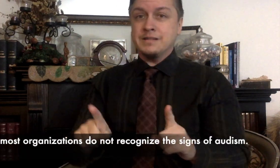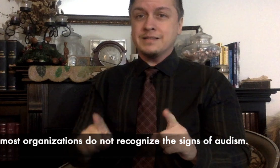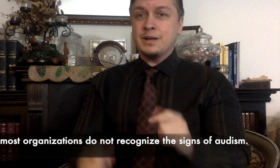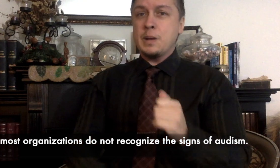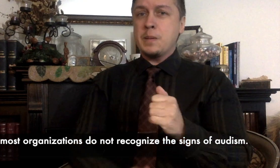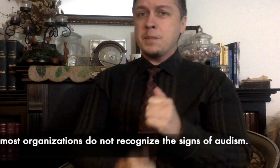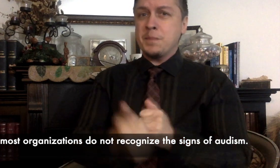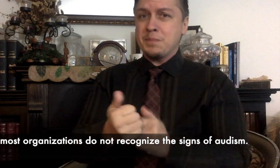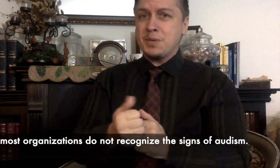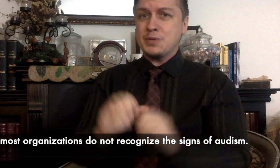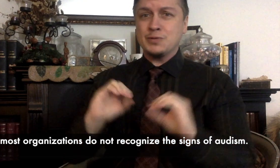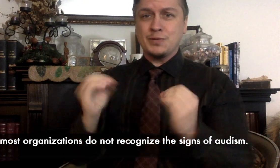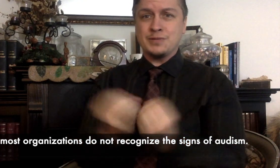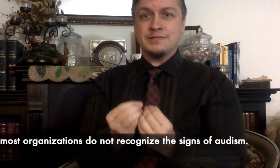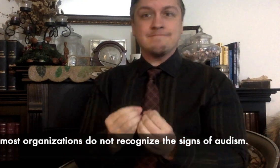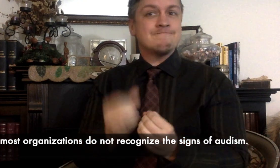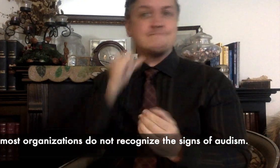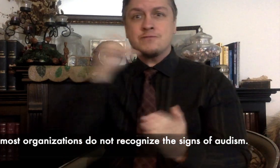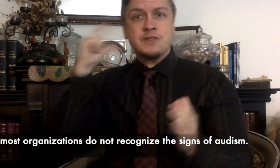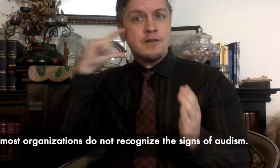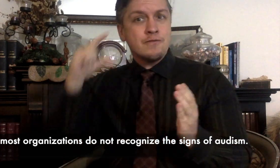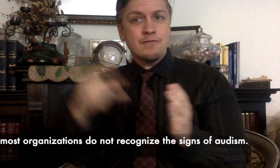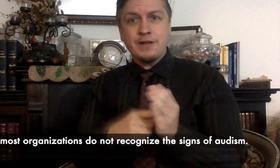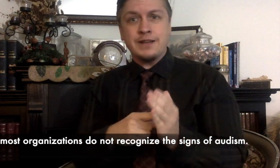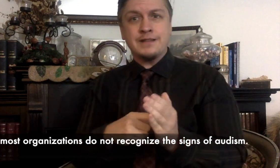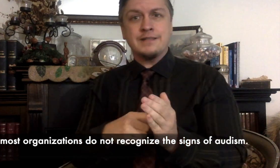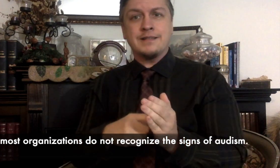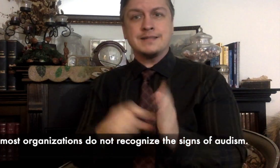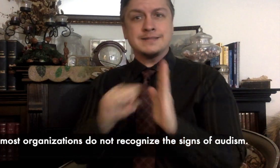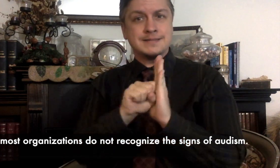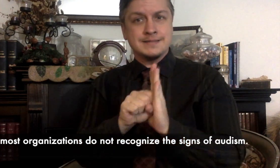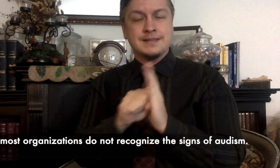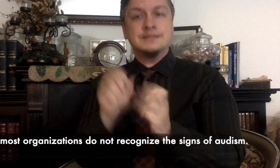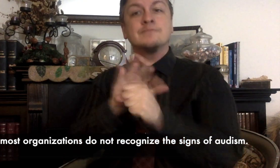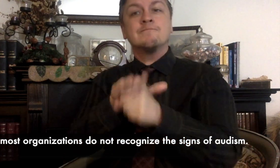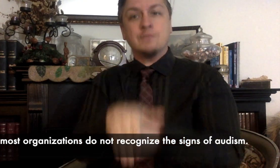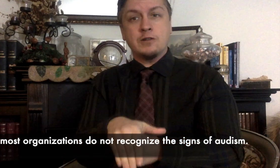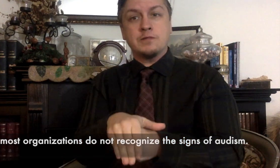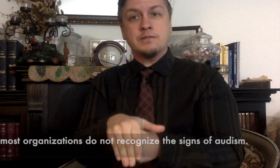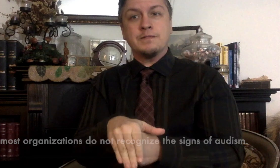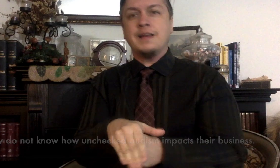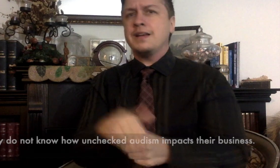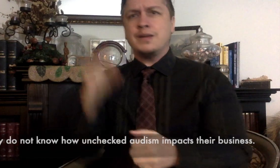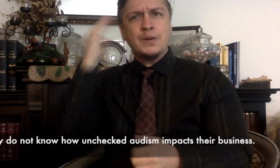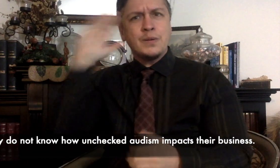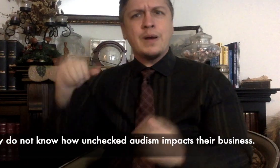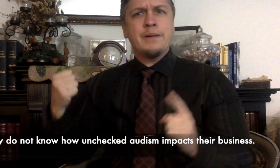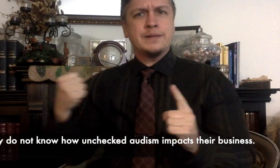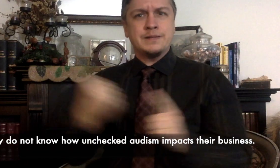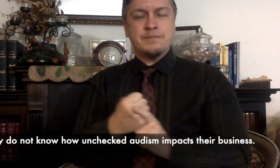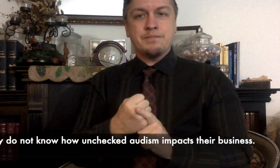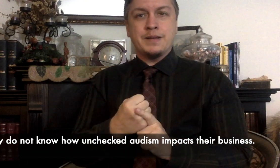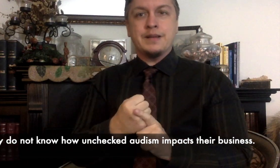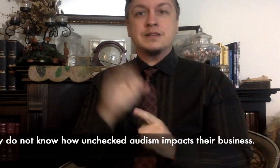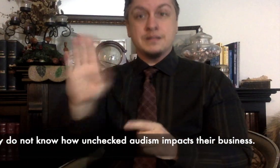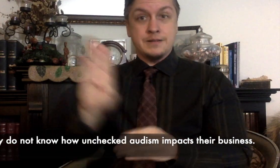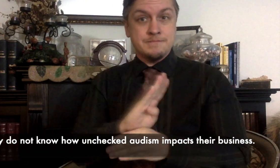But most organizations do not recognize the signs of autism. They don't know how